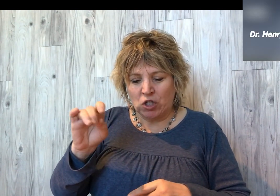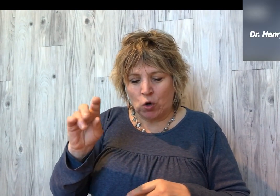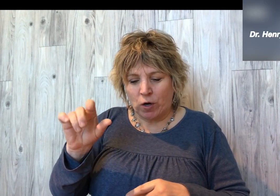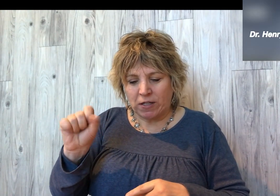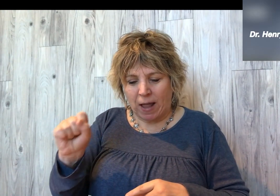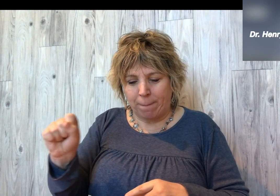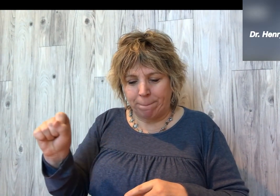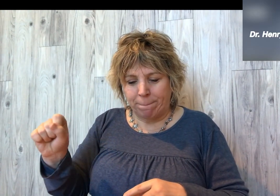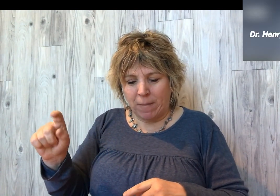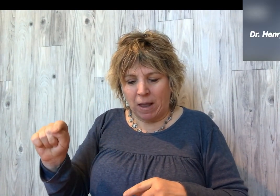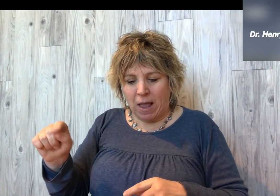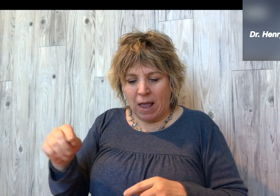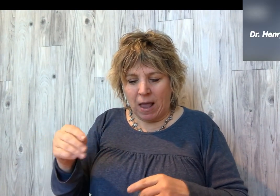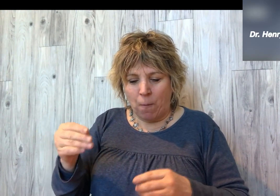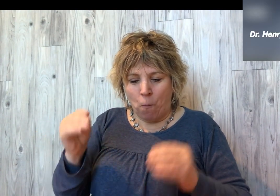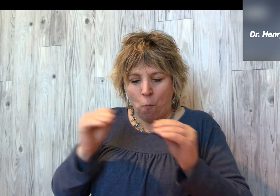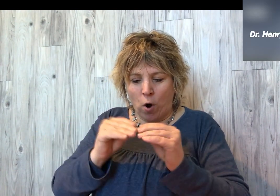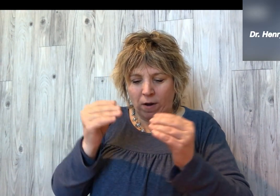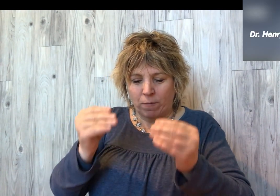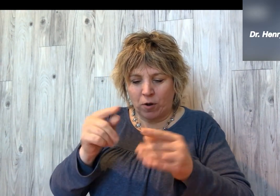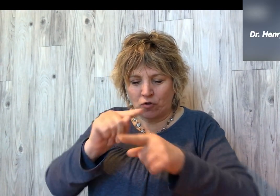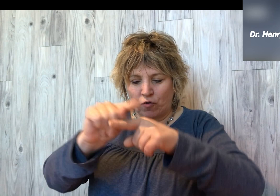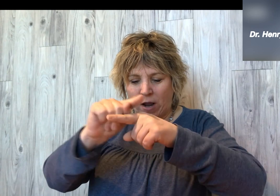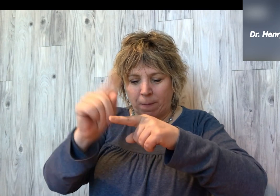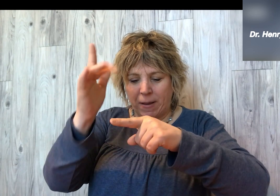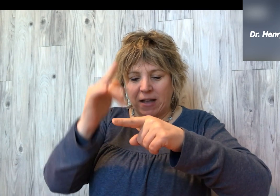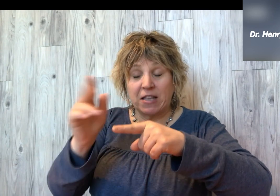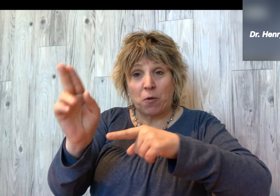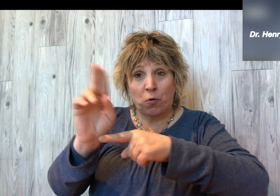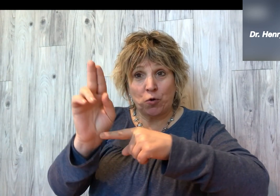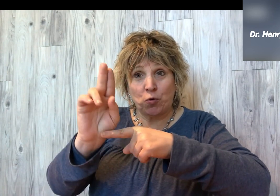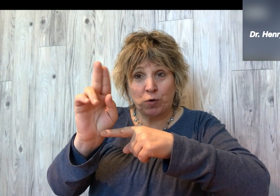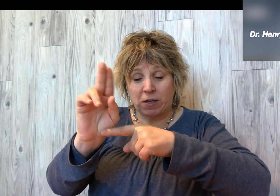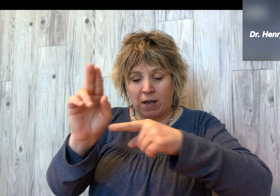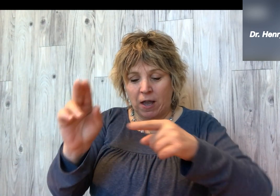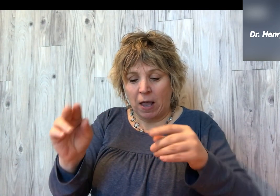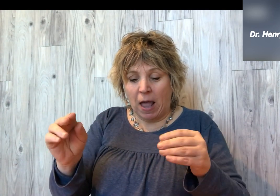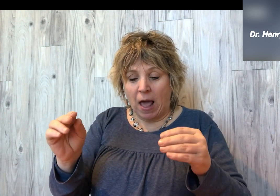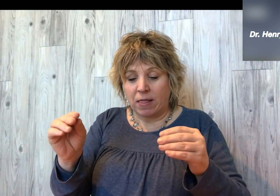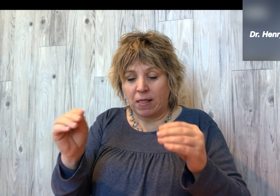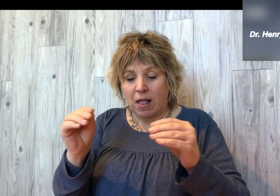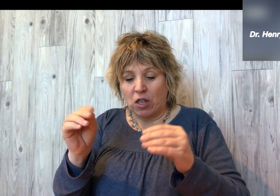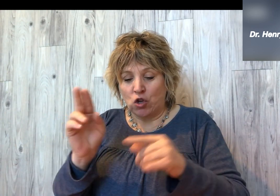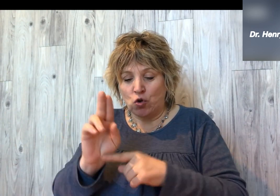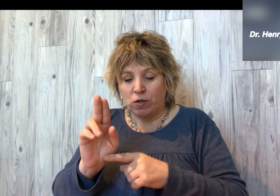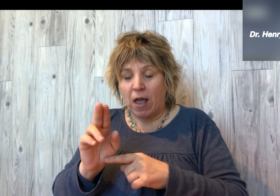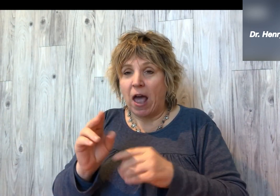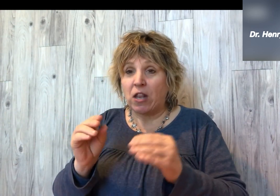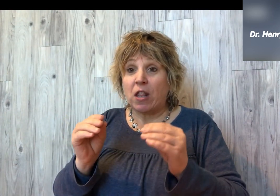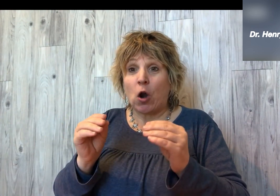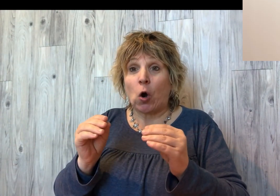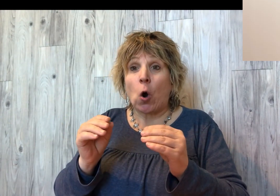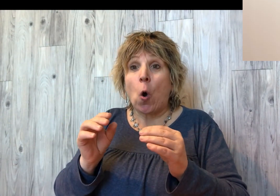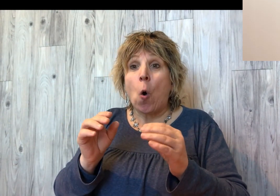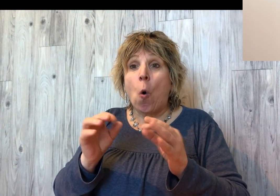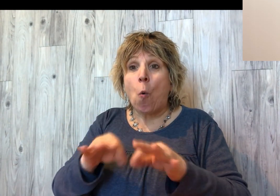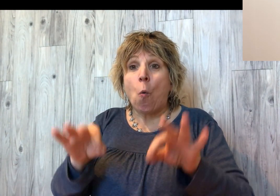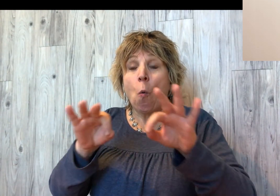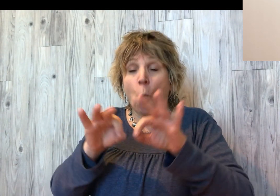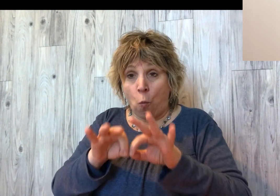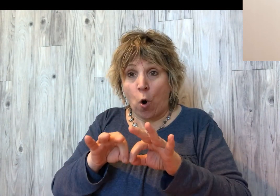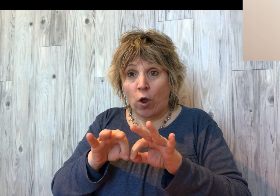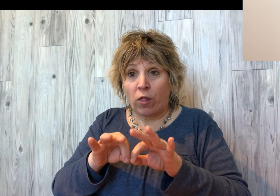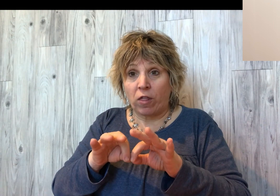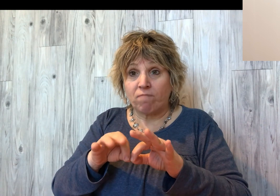Give them more input, training, and whatever you have, because they'll use it and they're worth investing in. Be